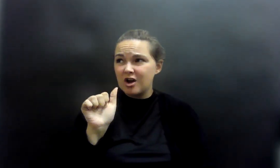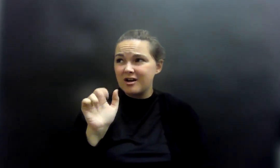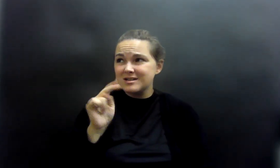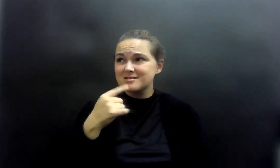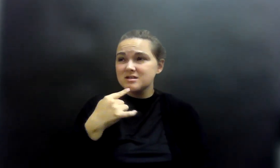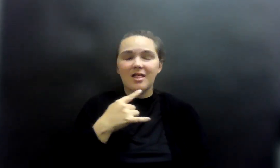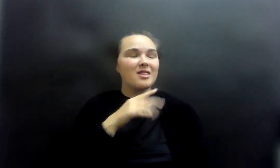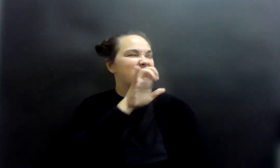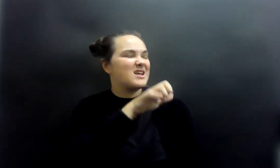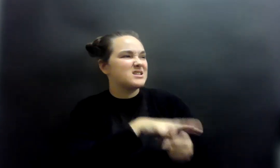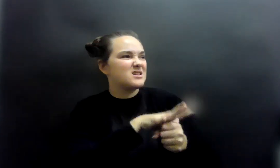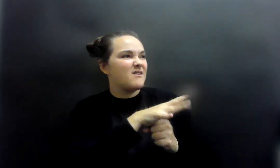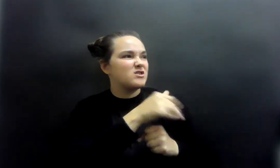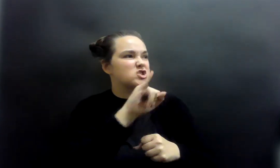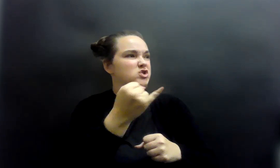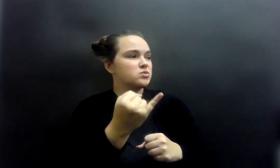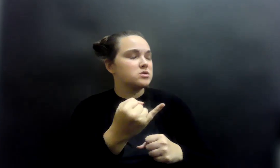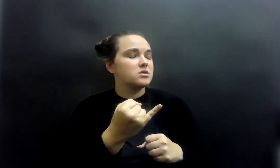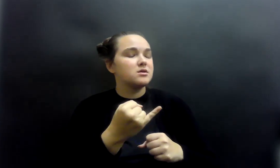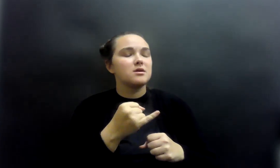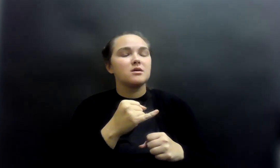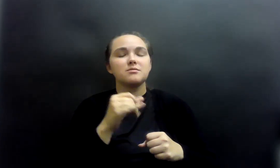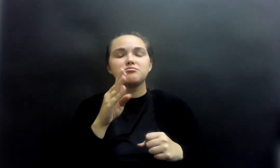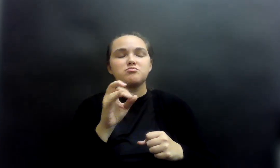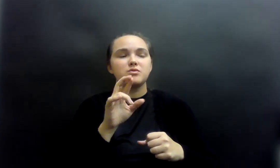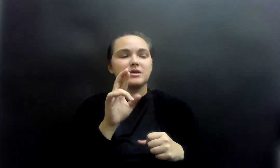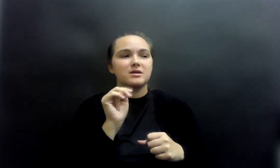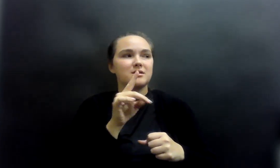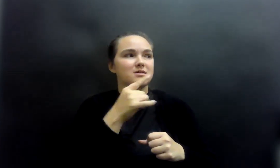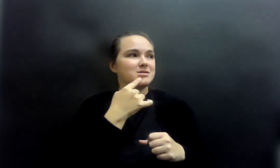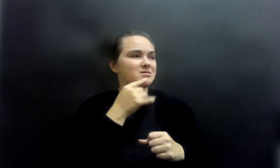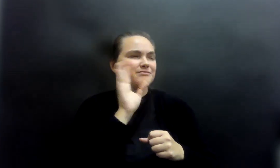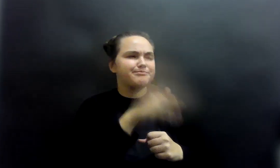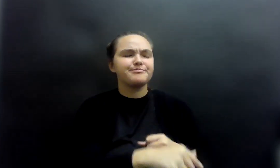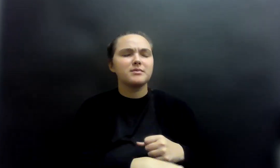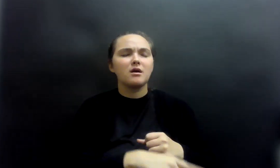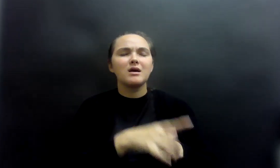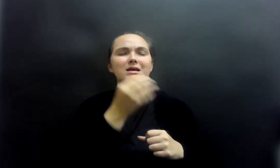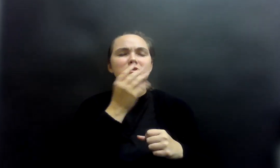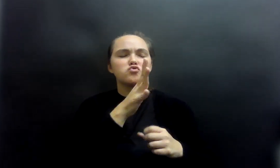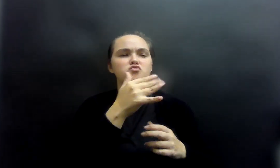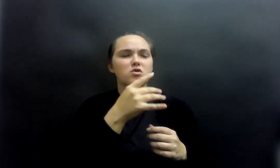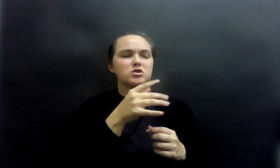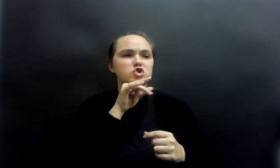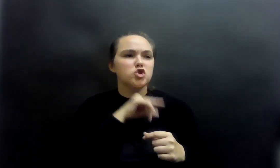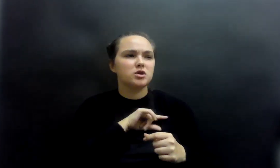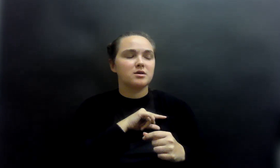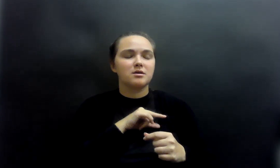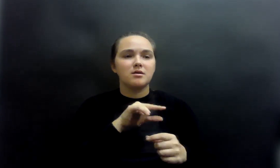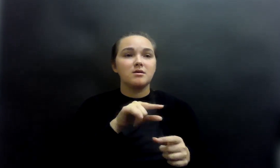enough juice. Aunt Brenda scolded. Eat your turkey. James' plate was full. He